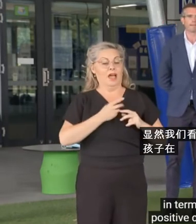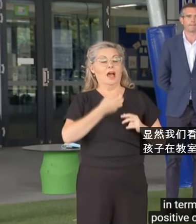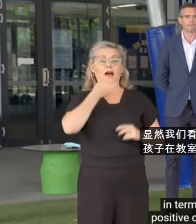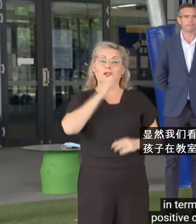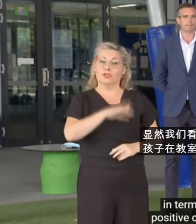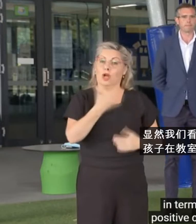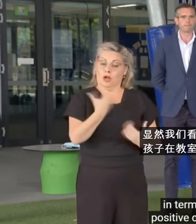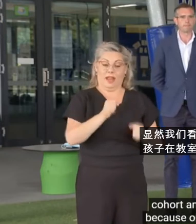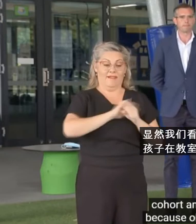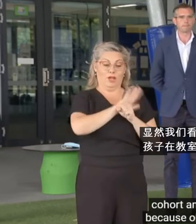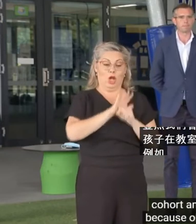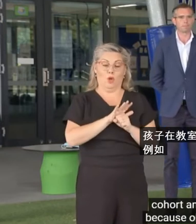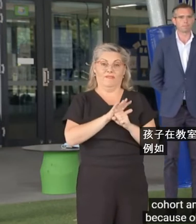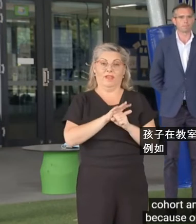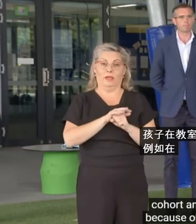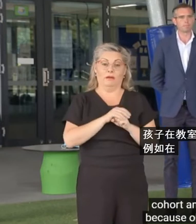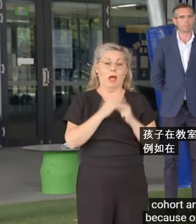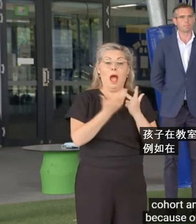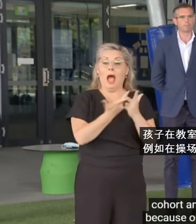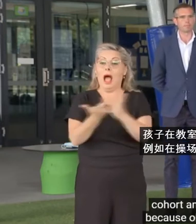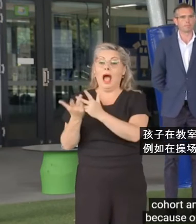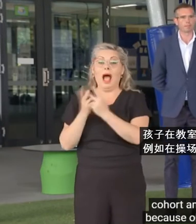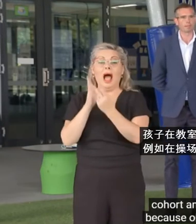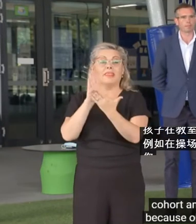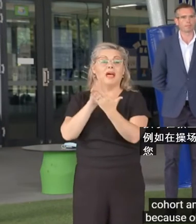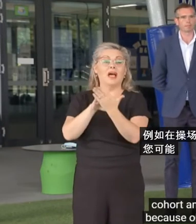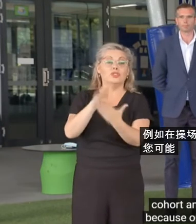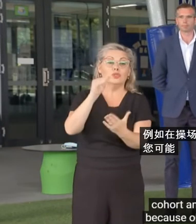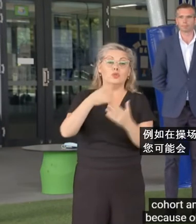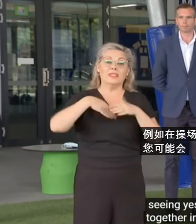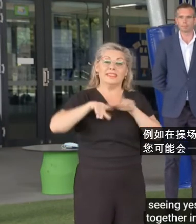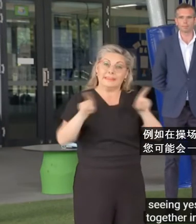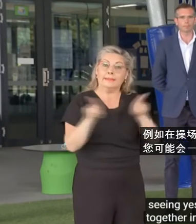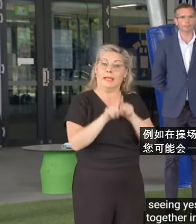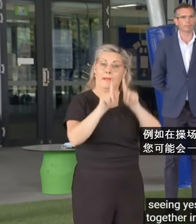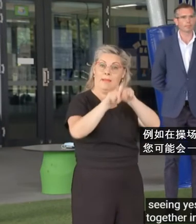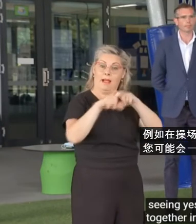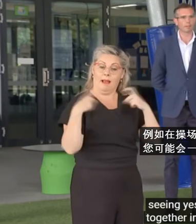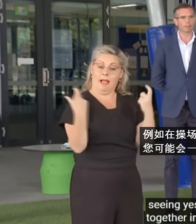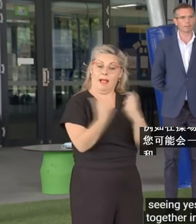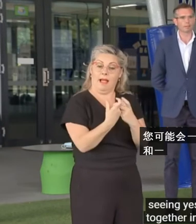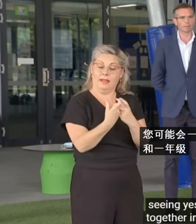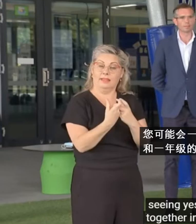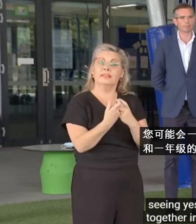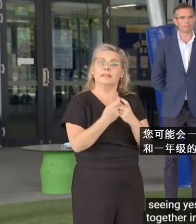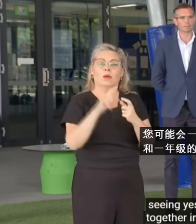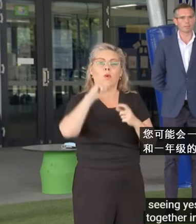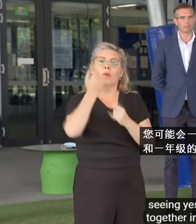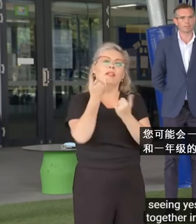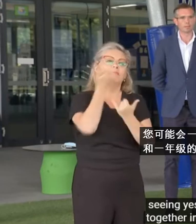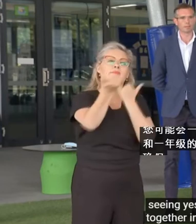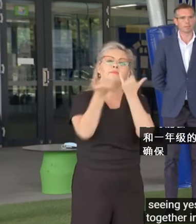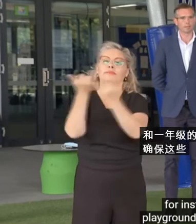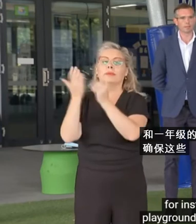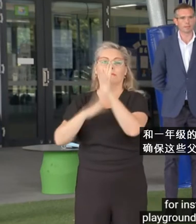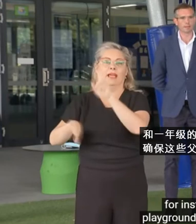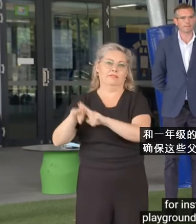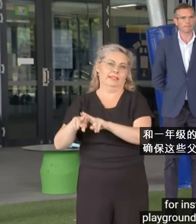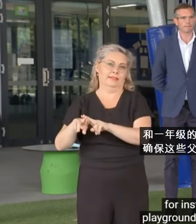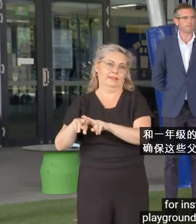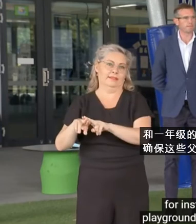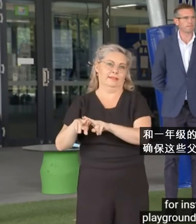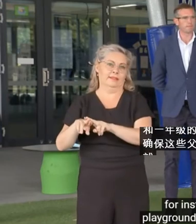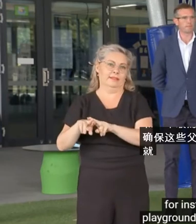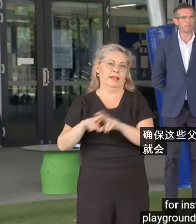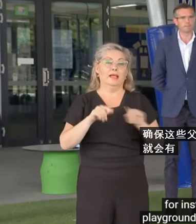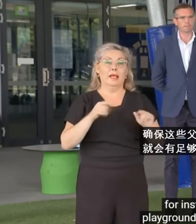have children together in the classroom, but for instance, out in the playground you might have, you know, all of kindergarten and year one together, and so you need to make sure that